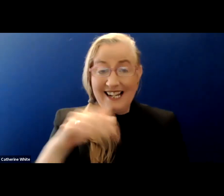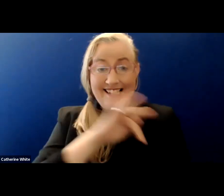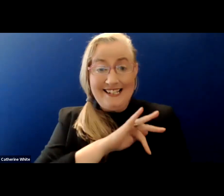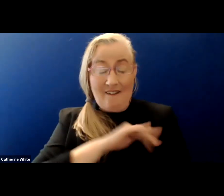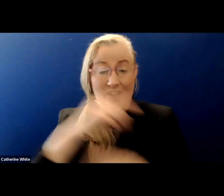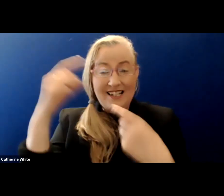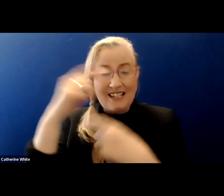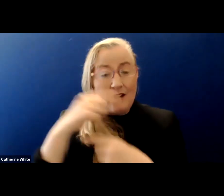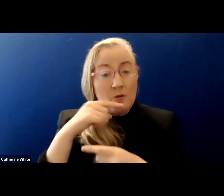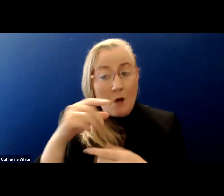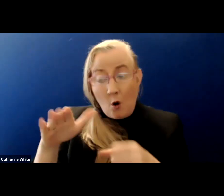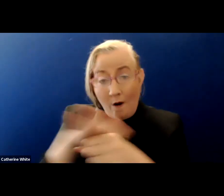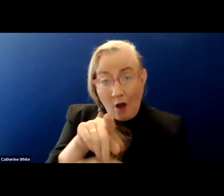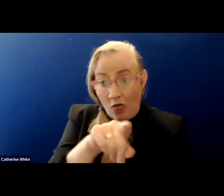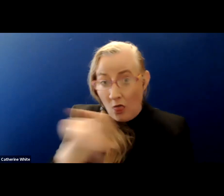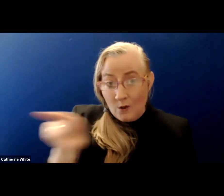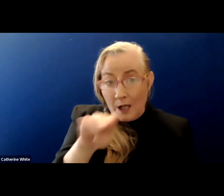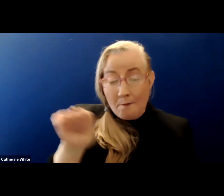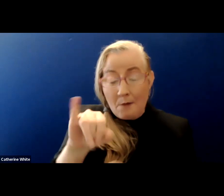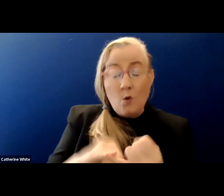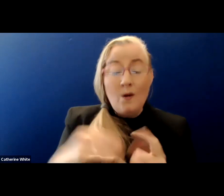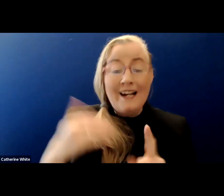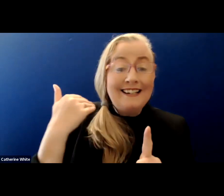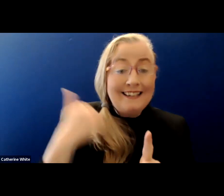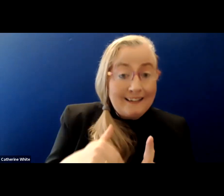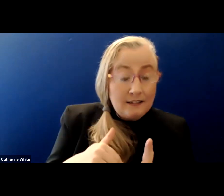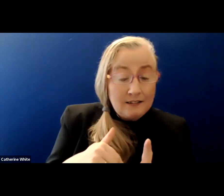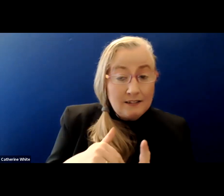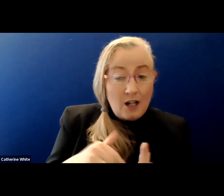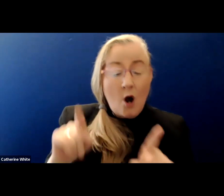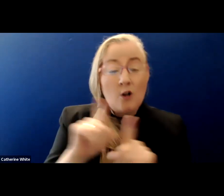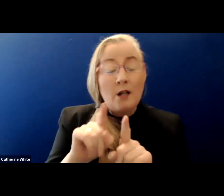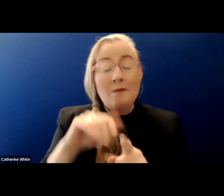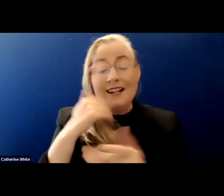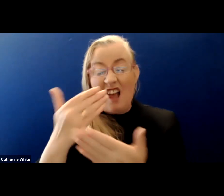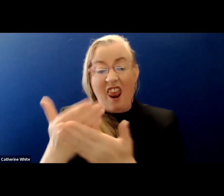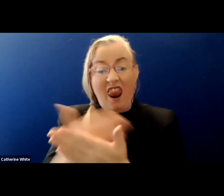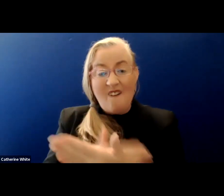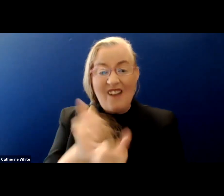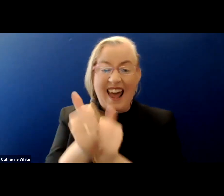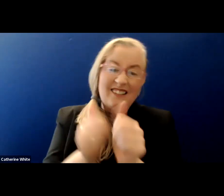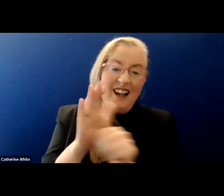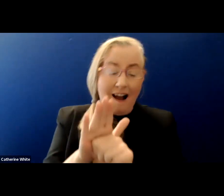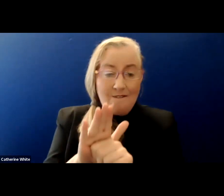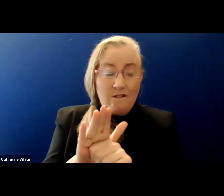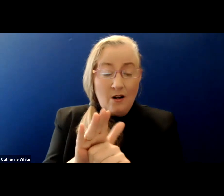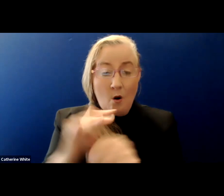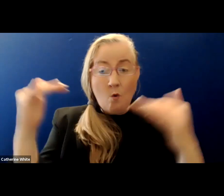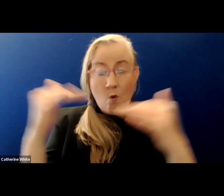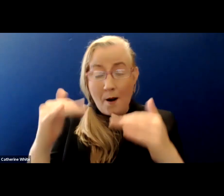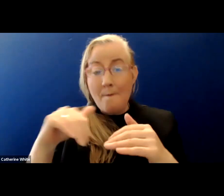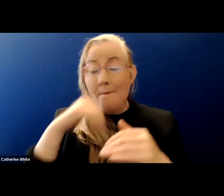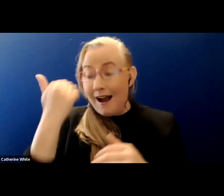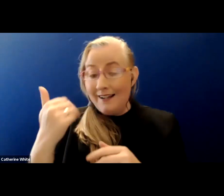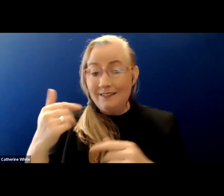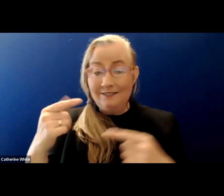it cover those individuals who are killed also due to lawful acts of war, either by the aggressor or by the victim